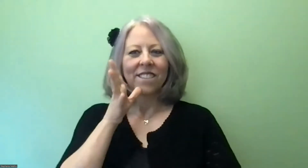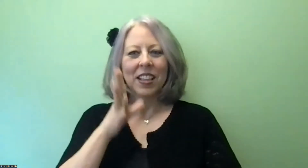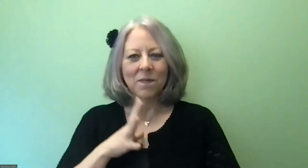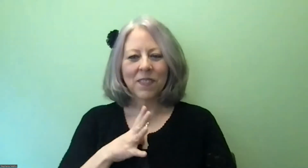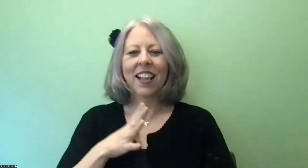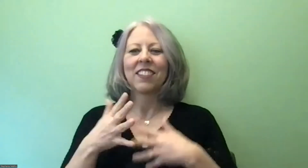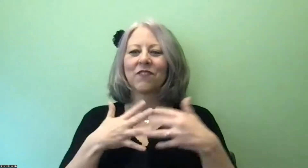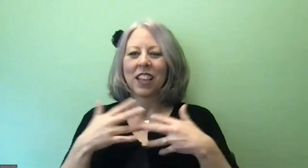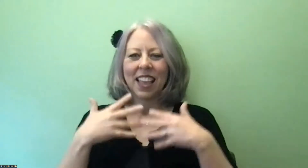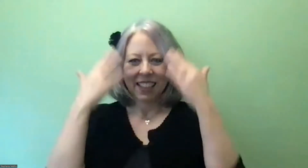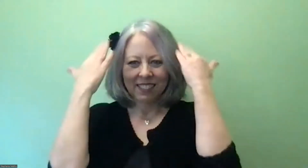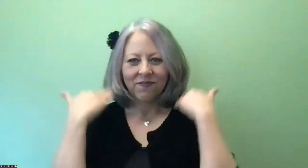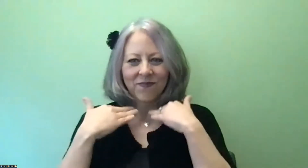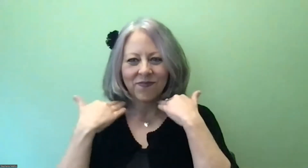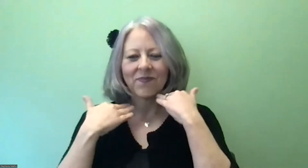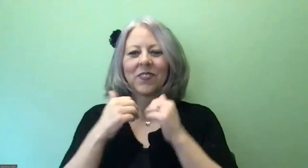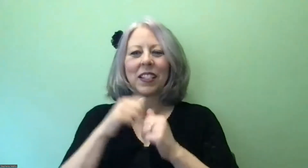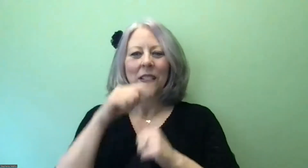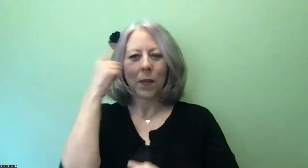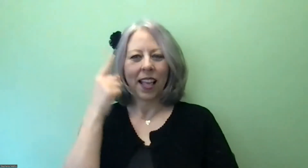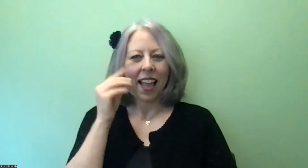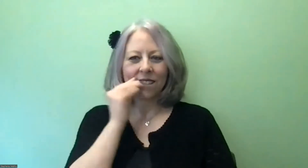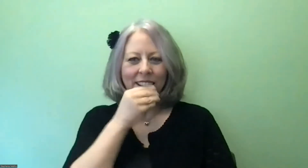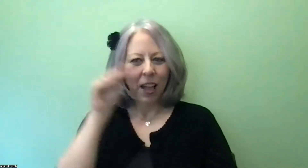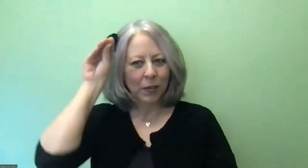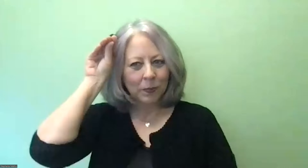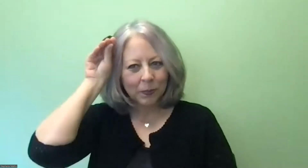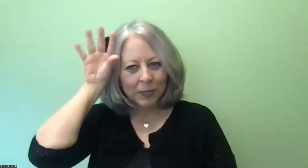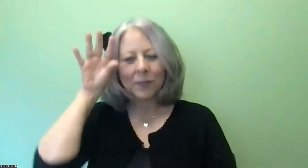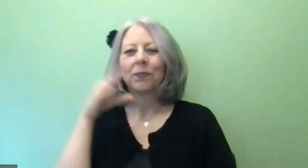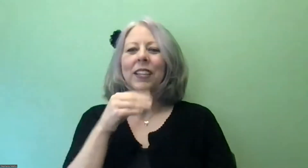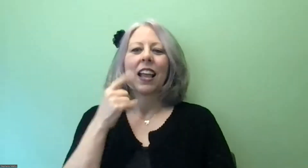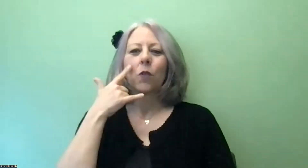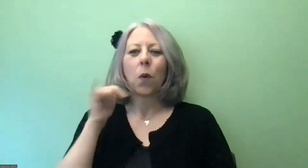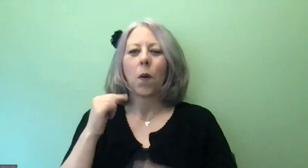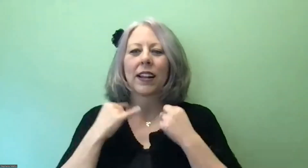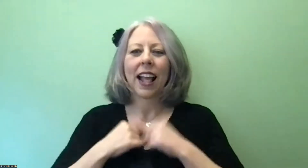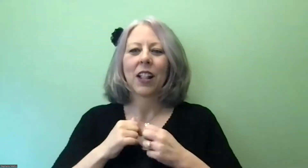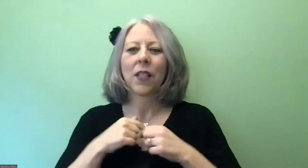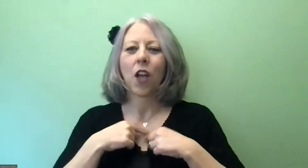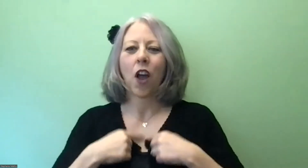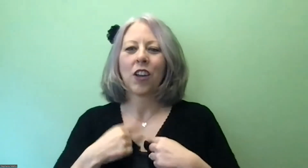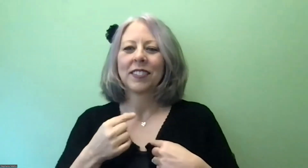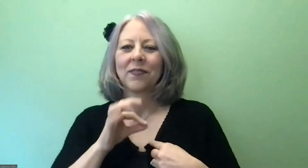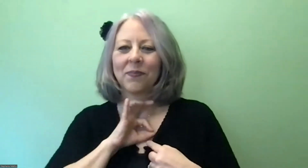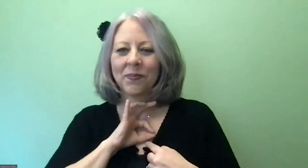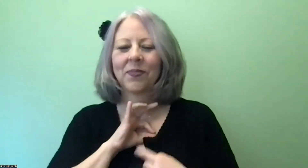ADWAS. I am a white female with gray hair. I have a black flower in my hair,